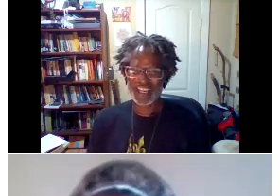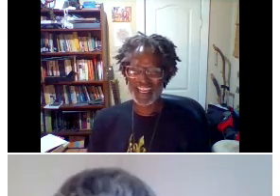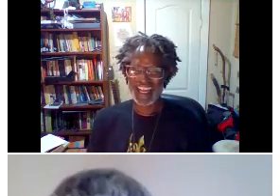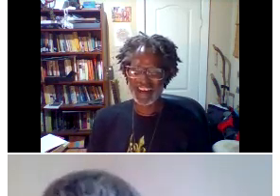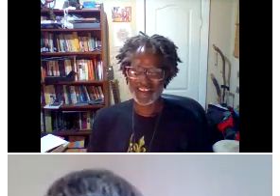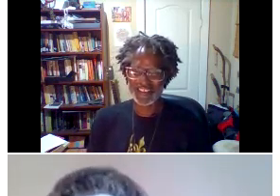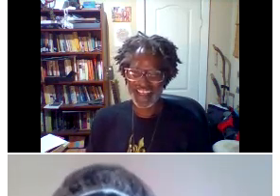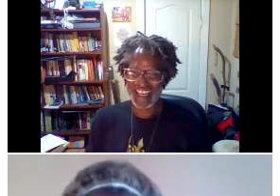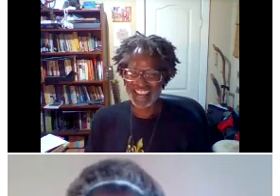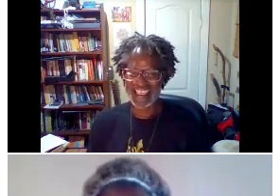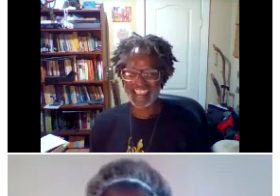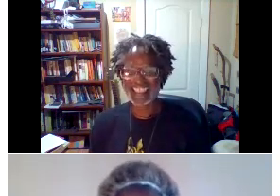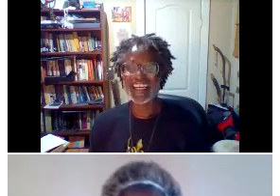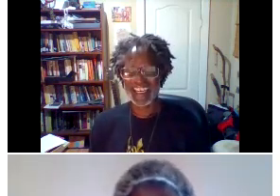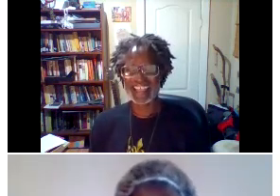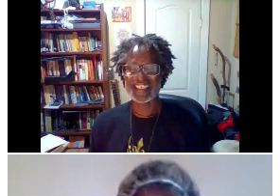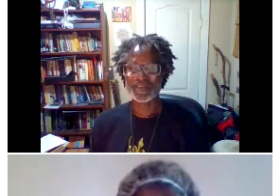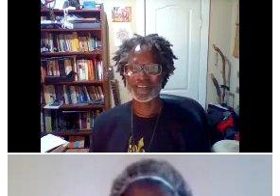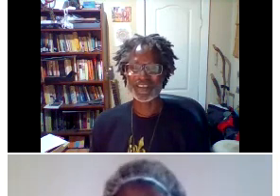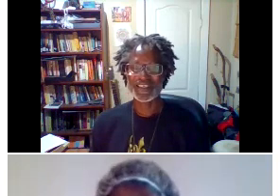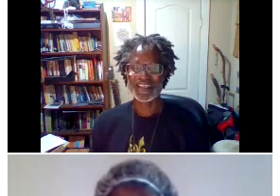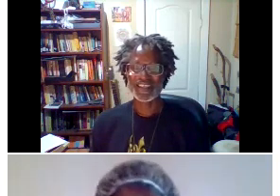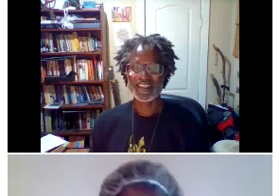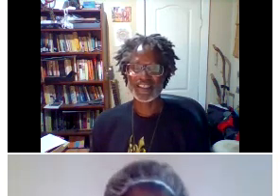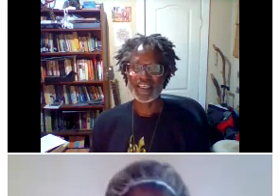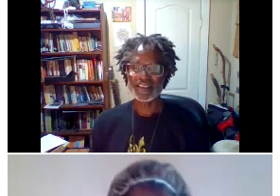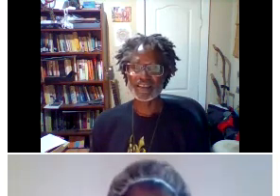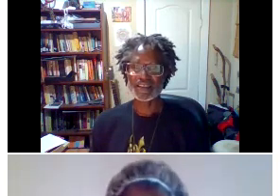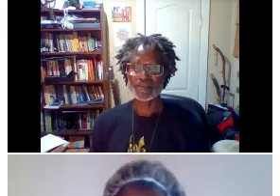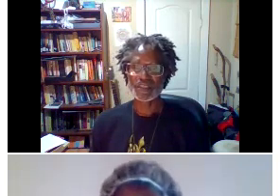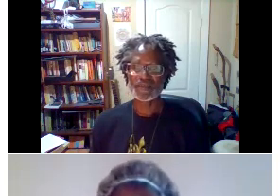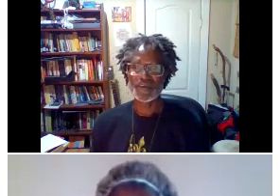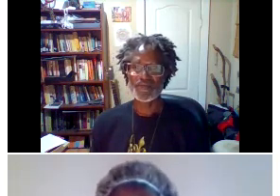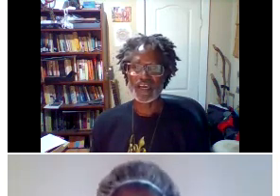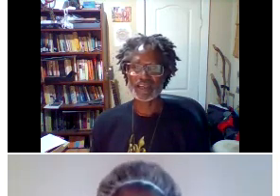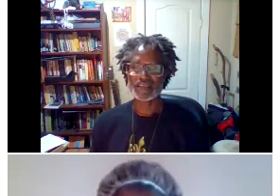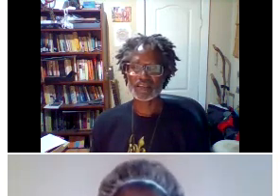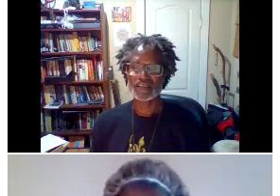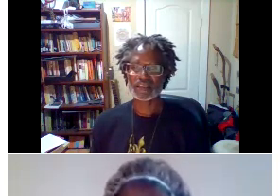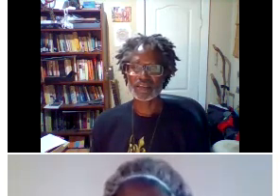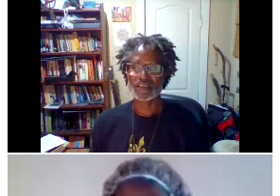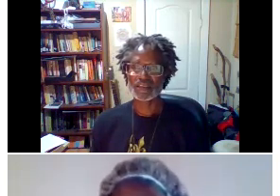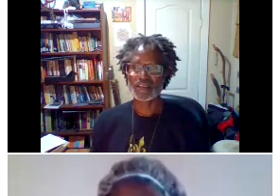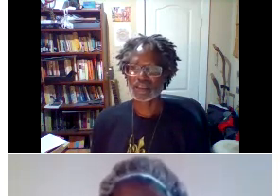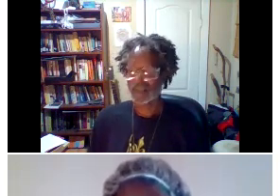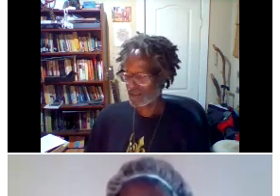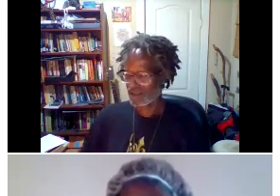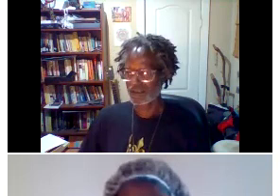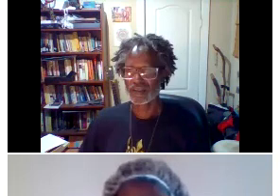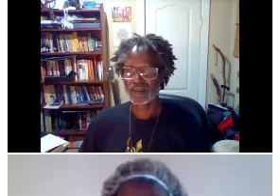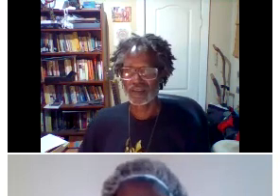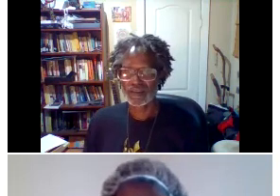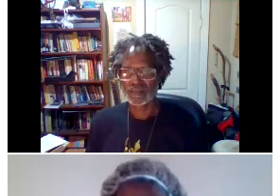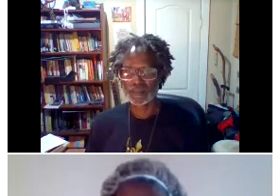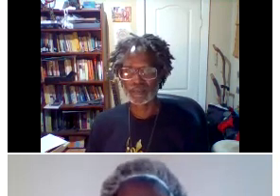There's a 3D language to the lesson I needed. I like that. That's cool. He said get some good fun facts.